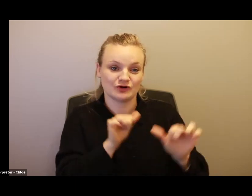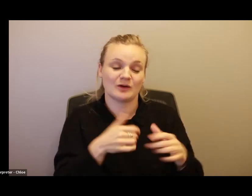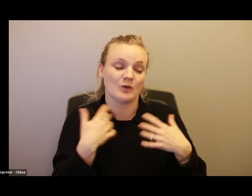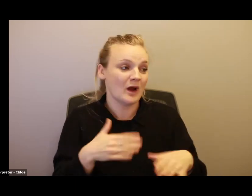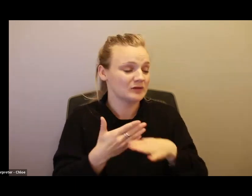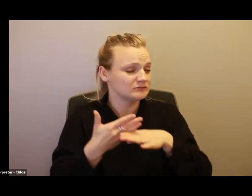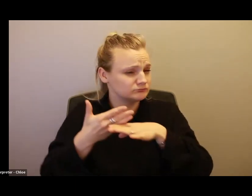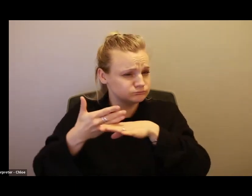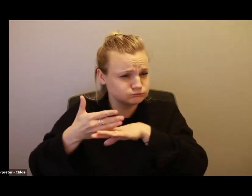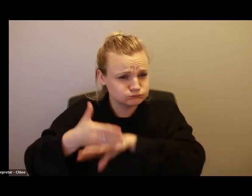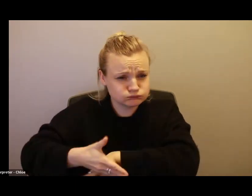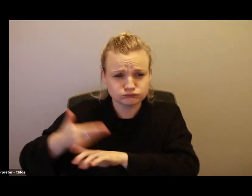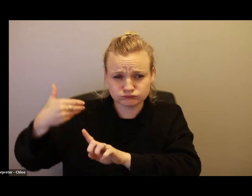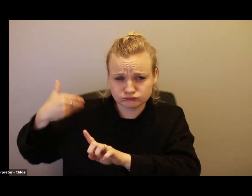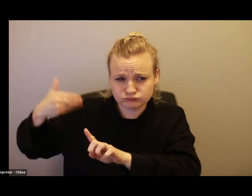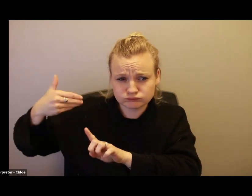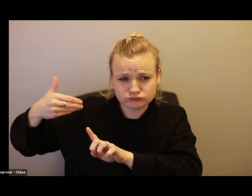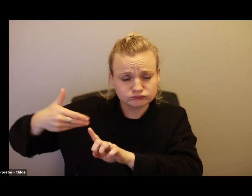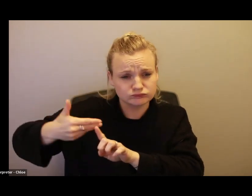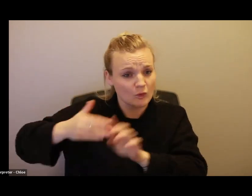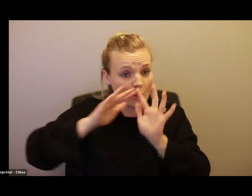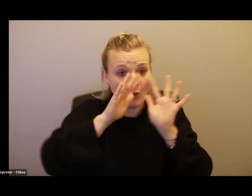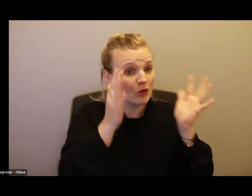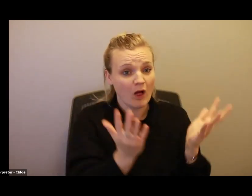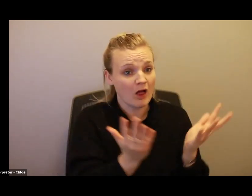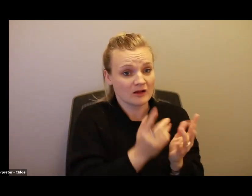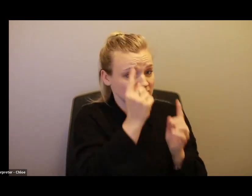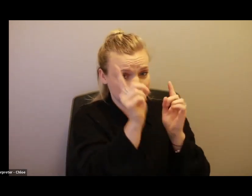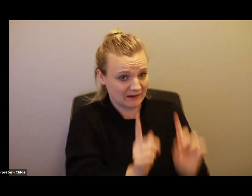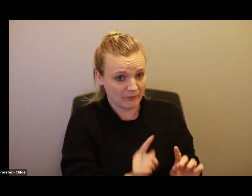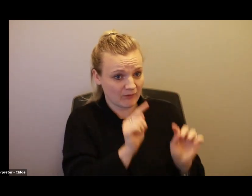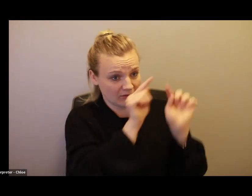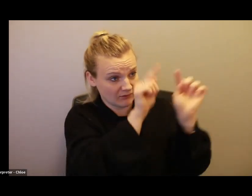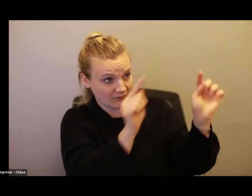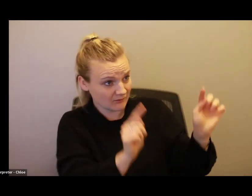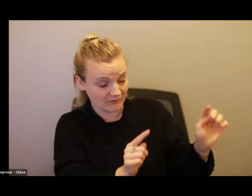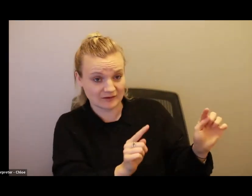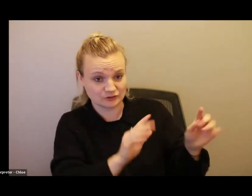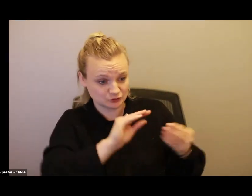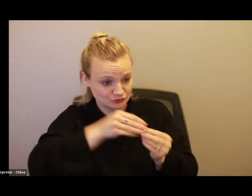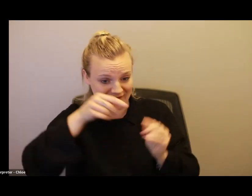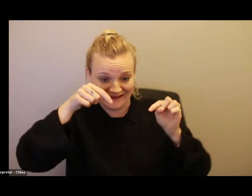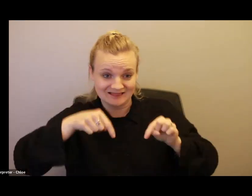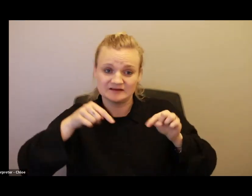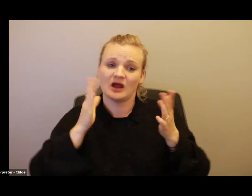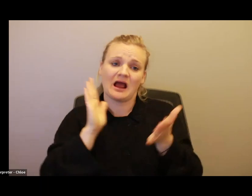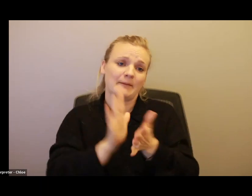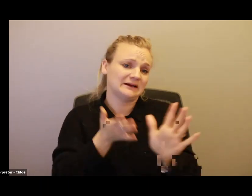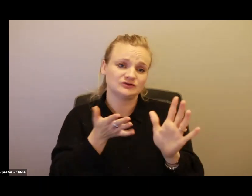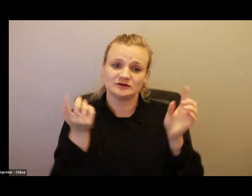hard work from people all around the world has gone into making this. So it's a real pleasure to be here